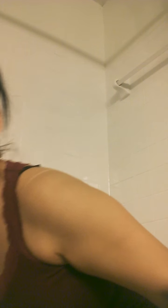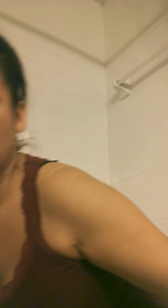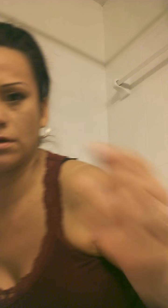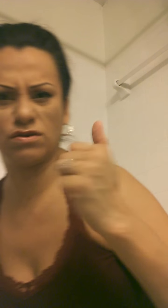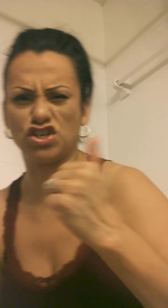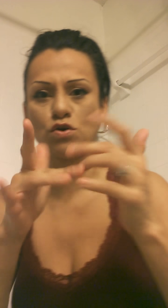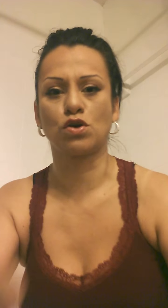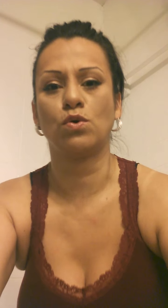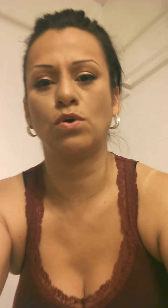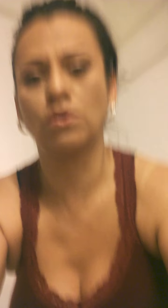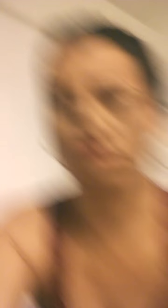bit. Let's show, show.